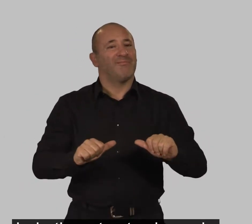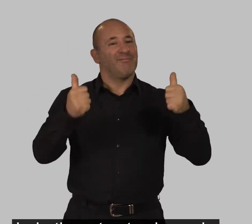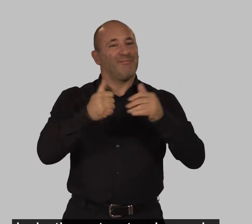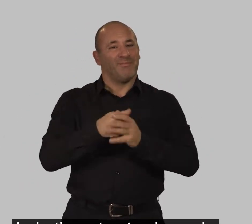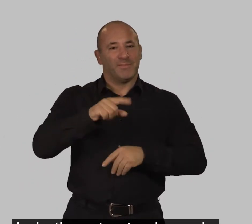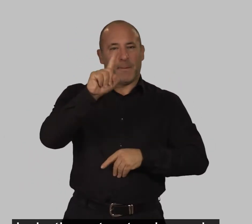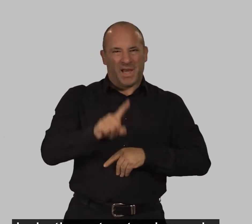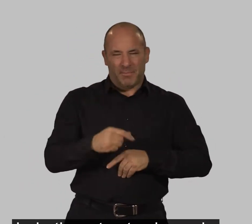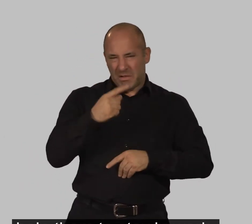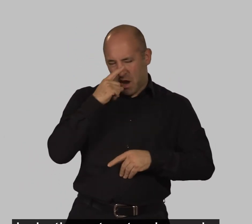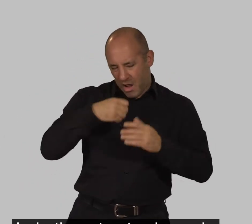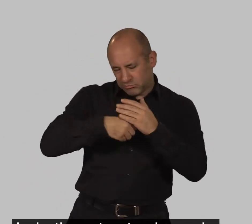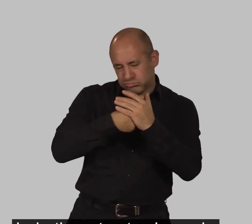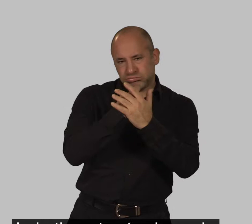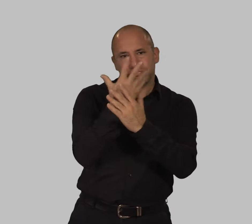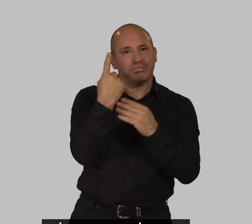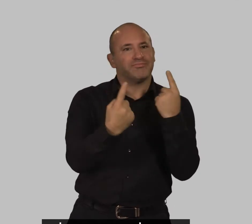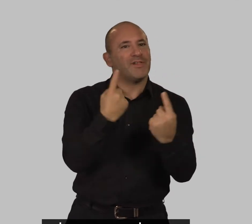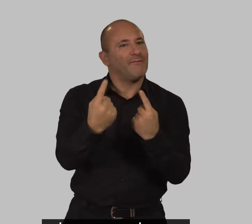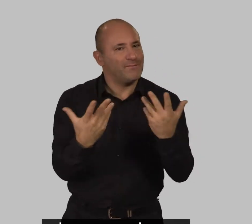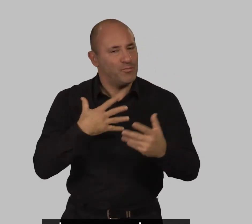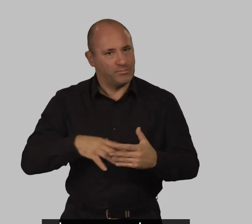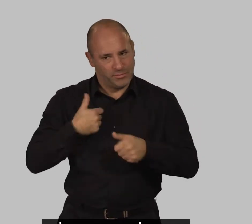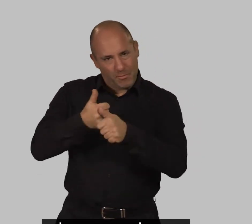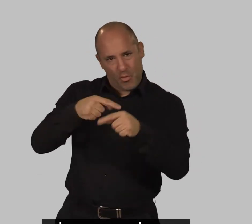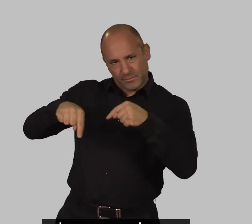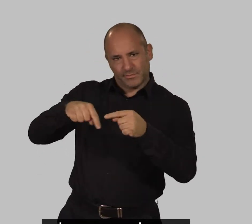create healthy workplaces where people can fulfill their potential.